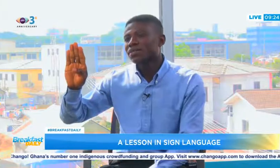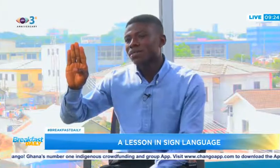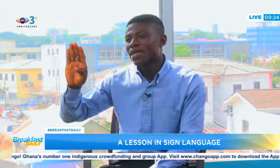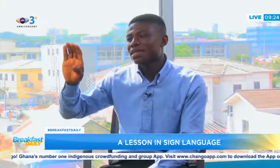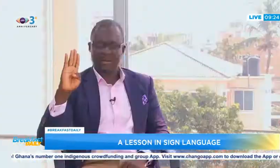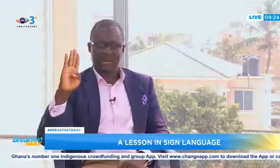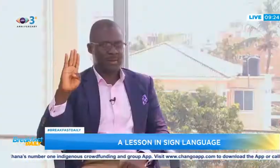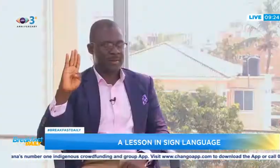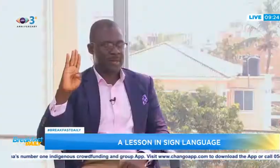and then C.